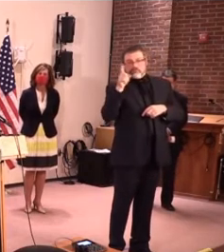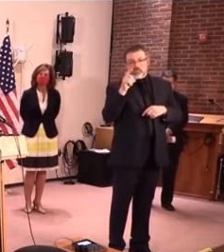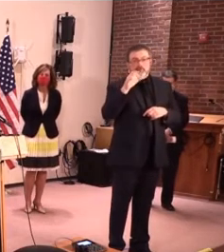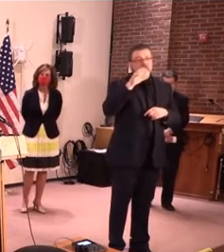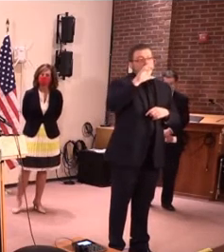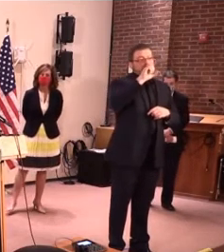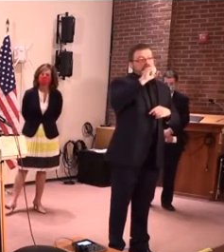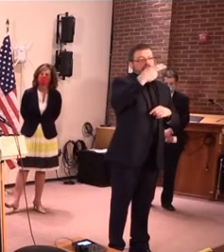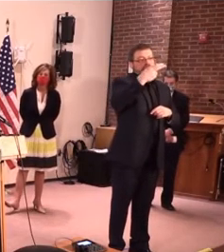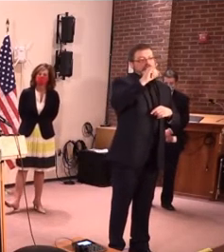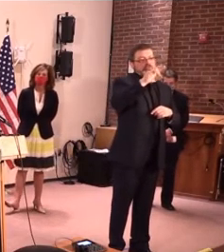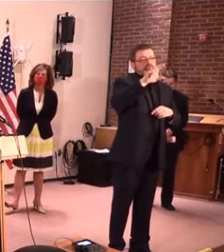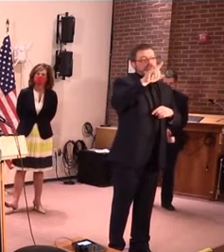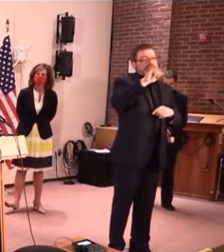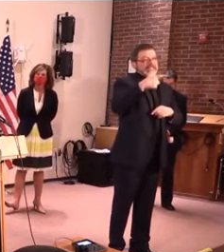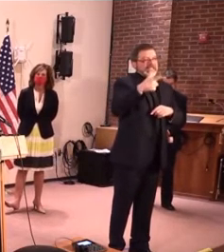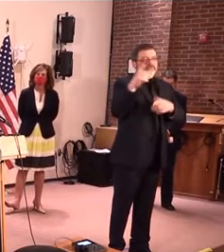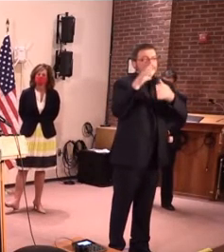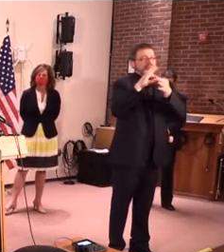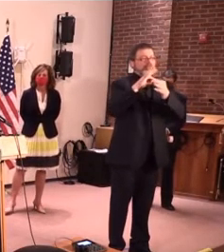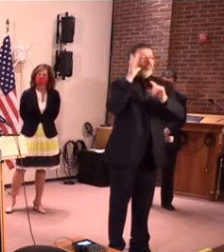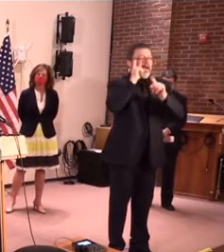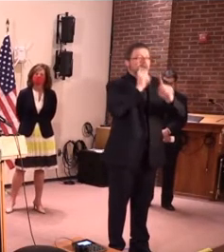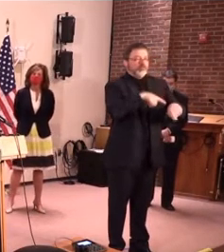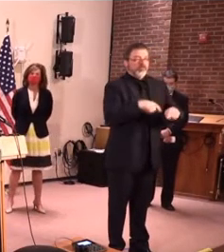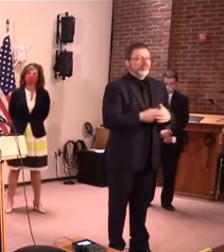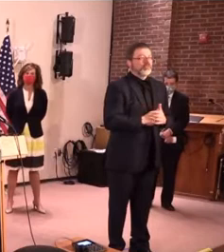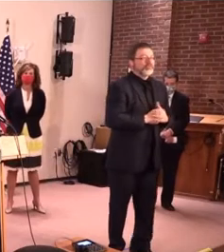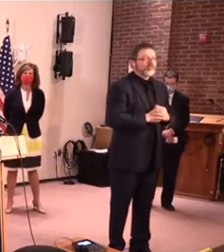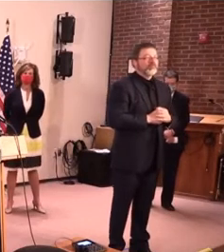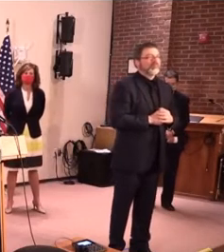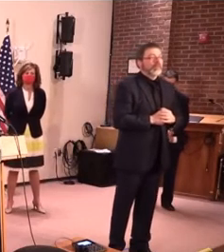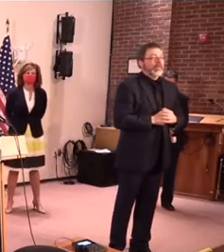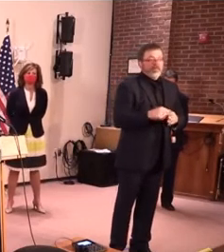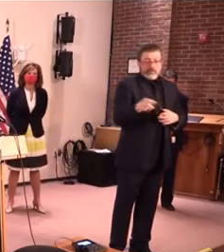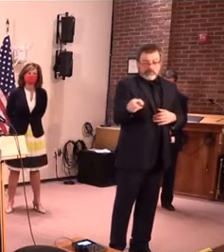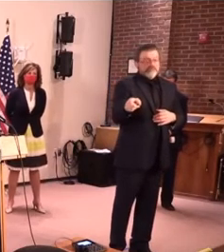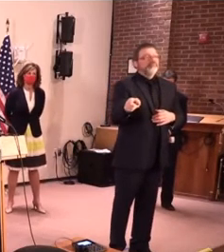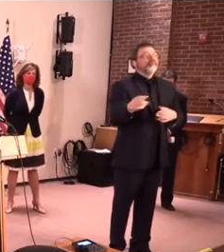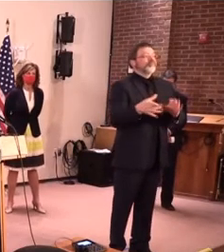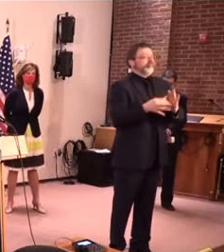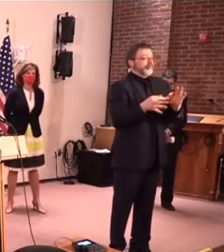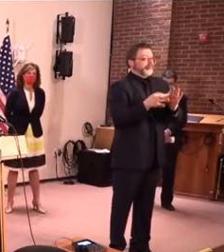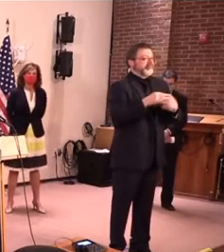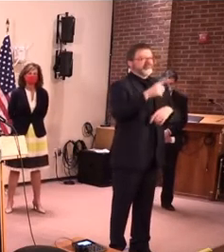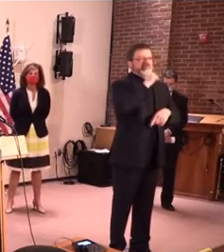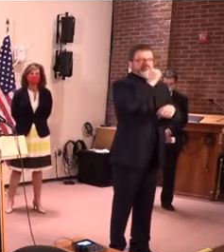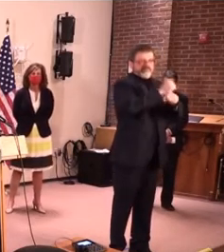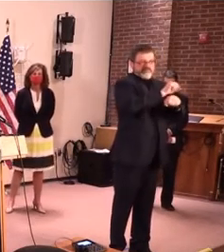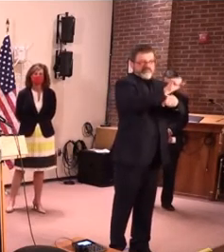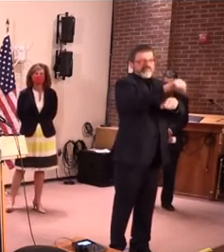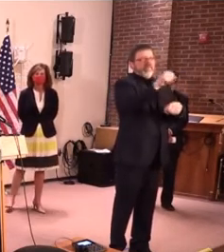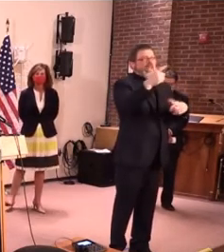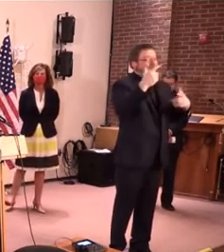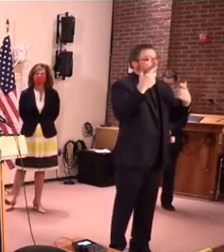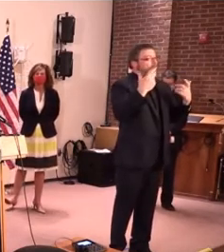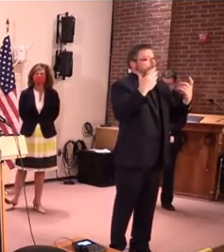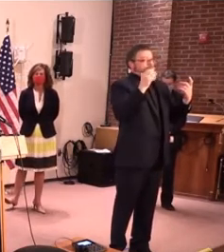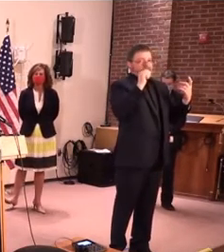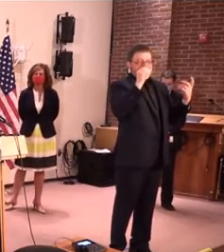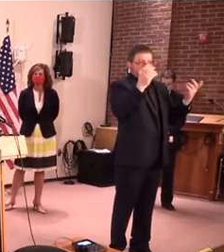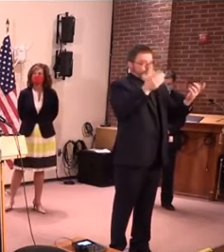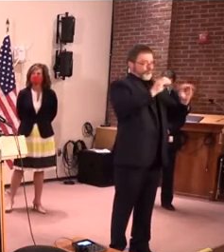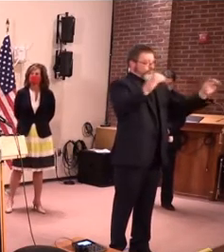the number of families that are in hotels and motels around the state, but we have to start somewhere. This is a good plan to